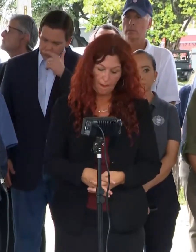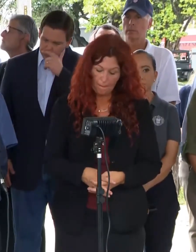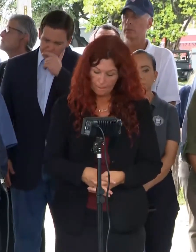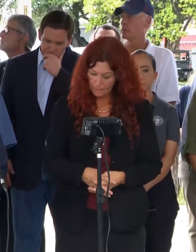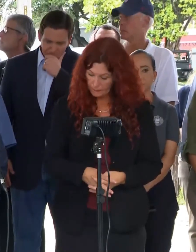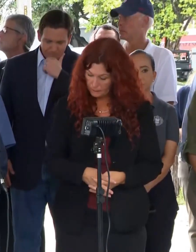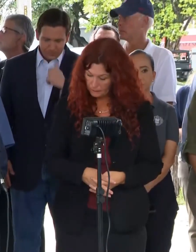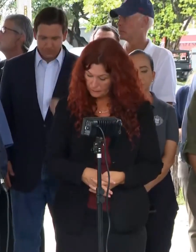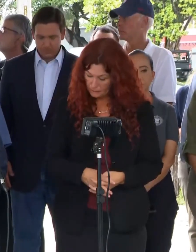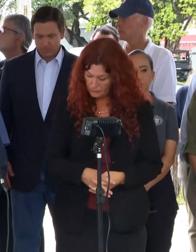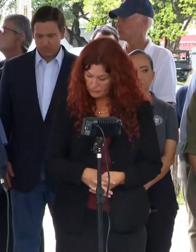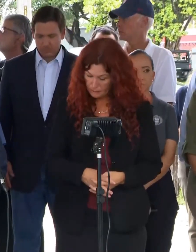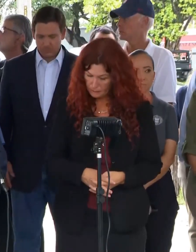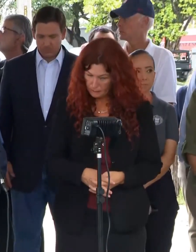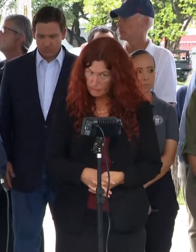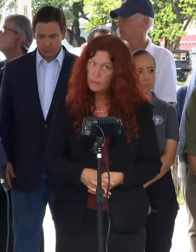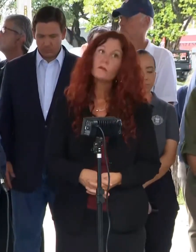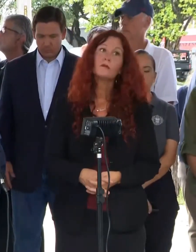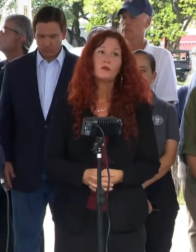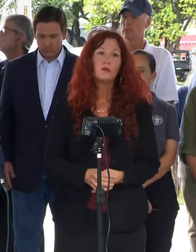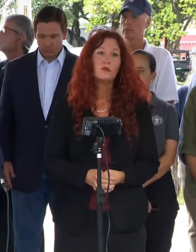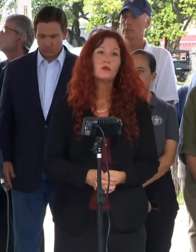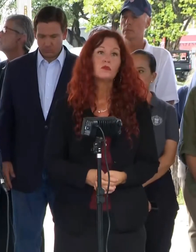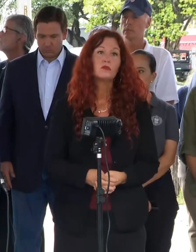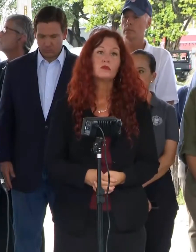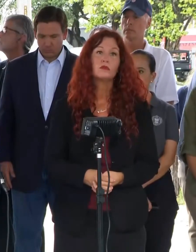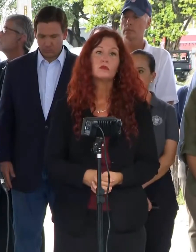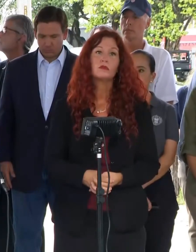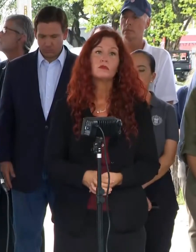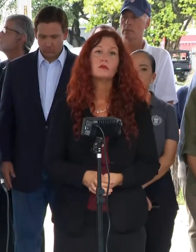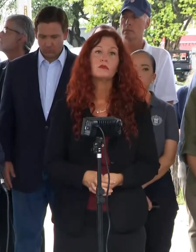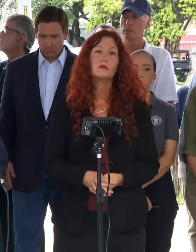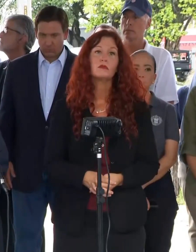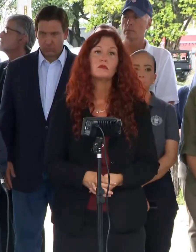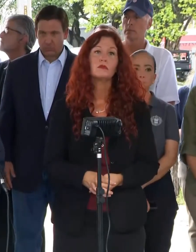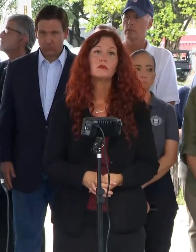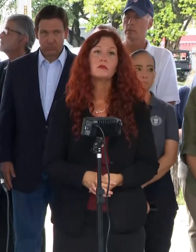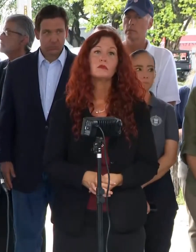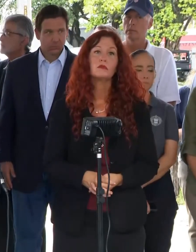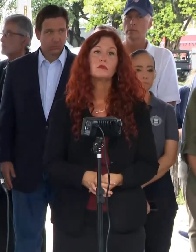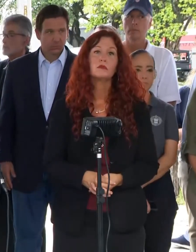en el momento que necesitamos, y este grupo es una parte de ellos.